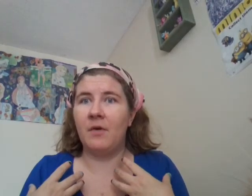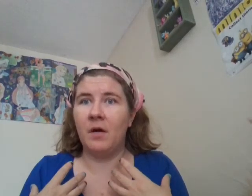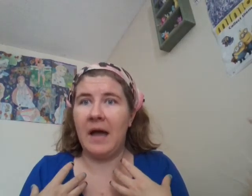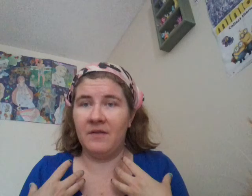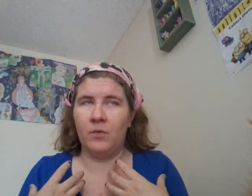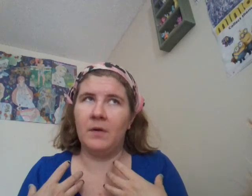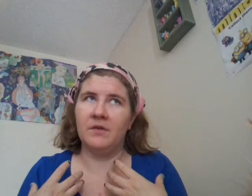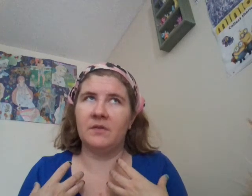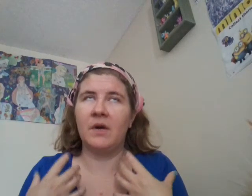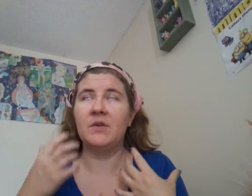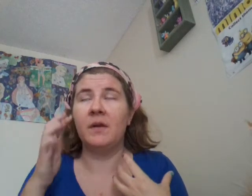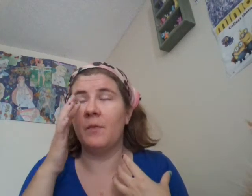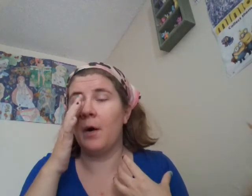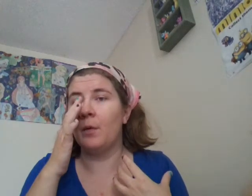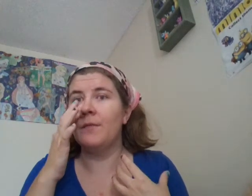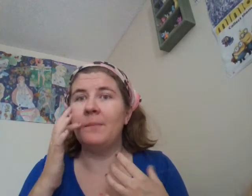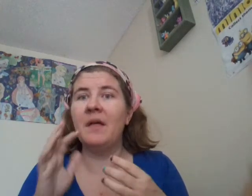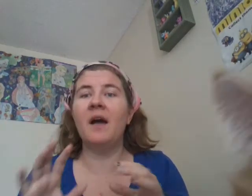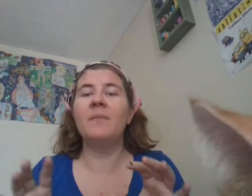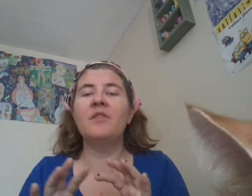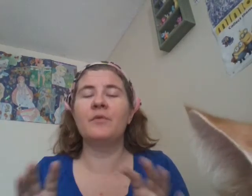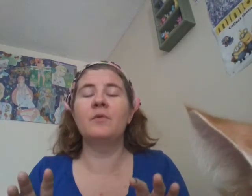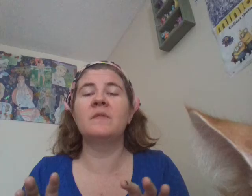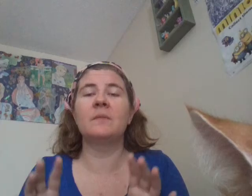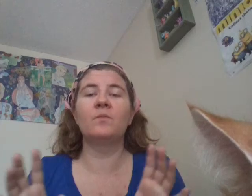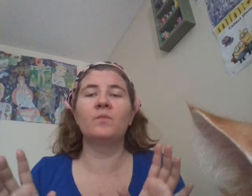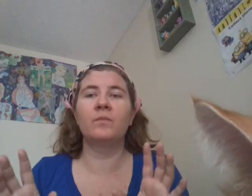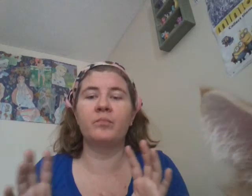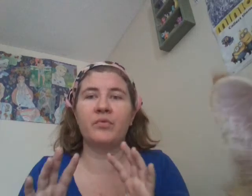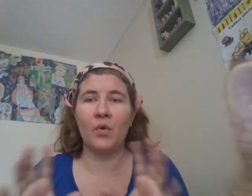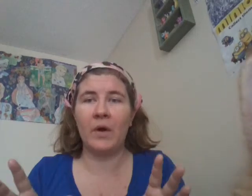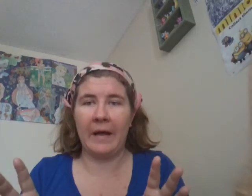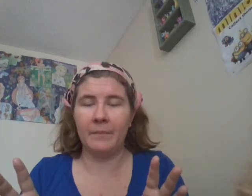haven't, I, I just graduated from arms. I've been, I've been through some programs.